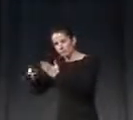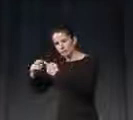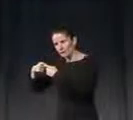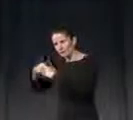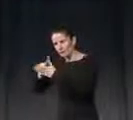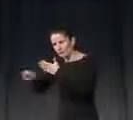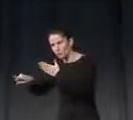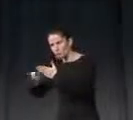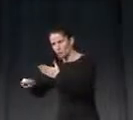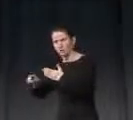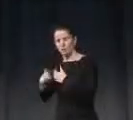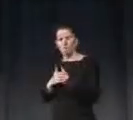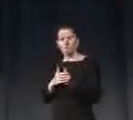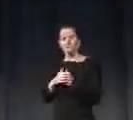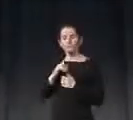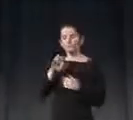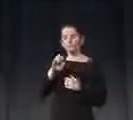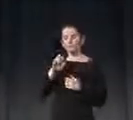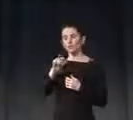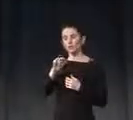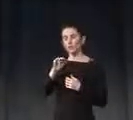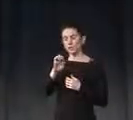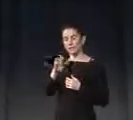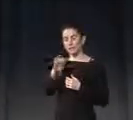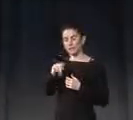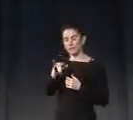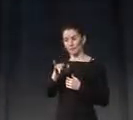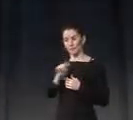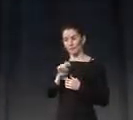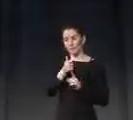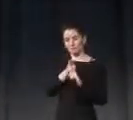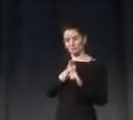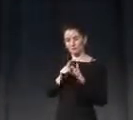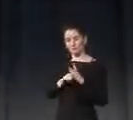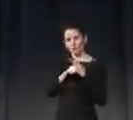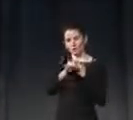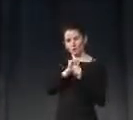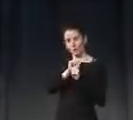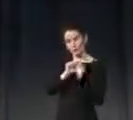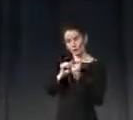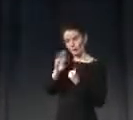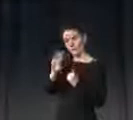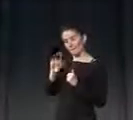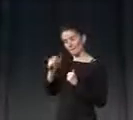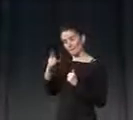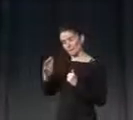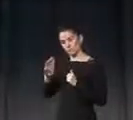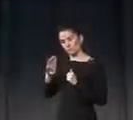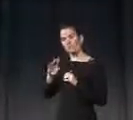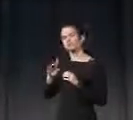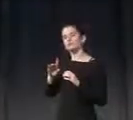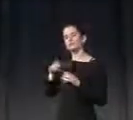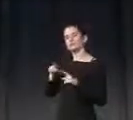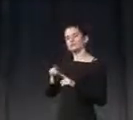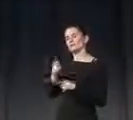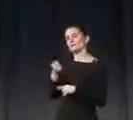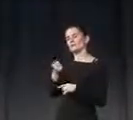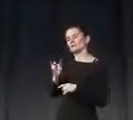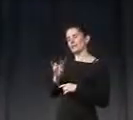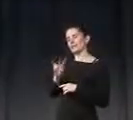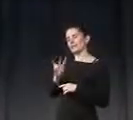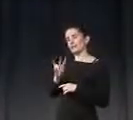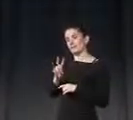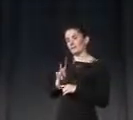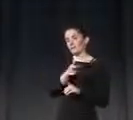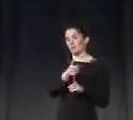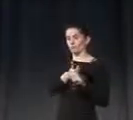began to work with Bell in the fall of 1872, and whose father was the governor of Rhode Island, recollected, "It was not long after I began my course